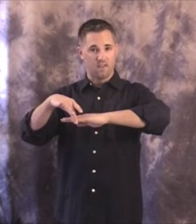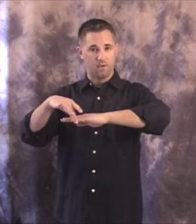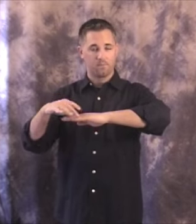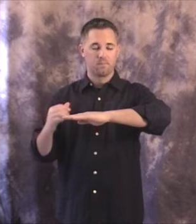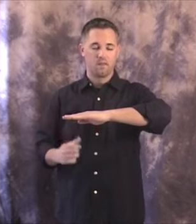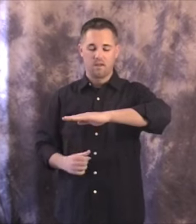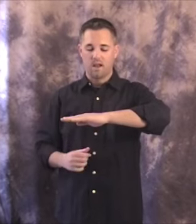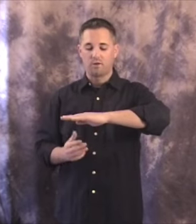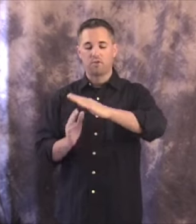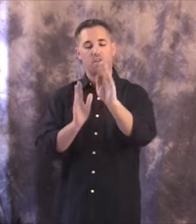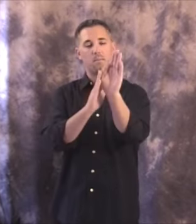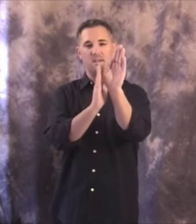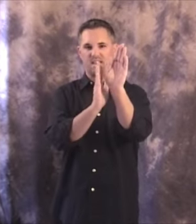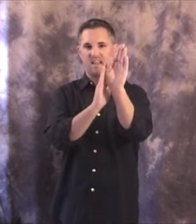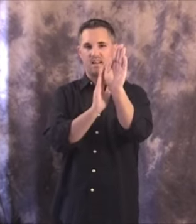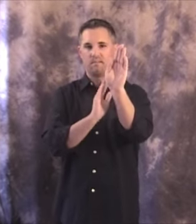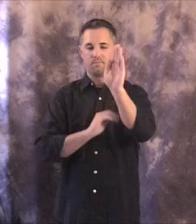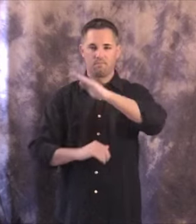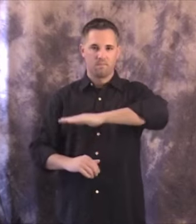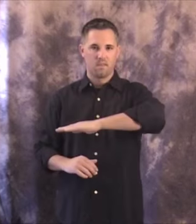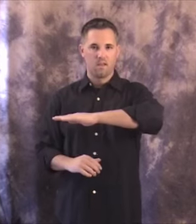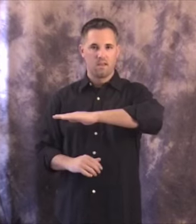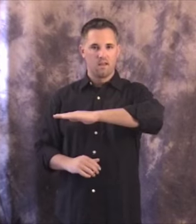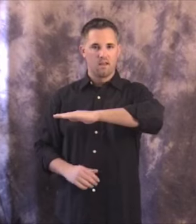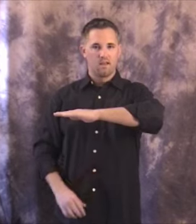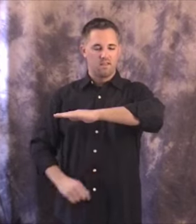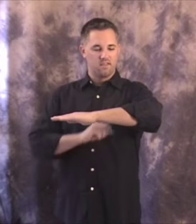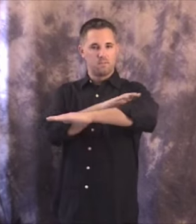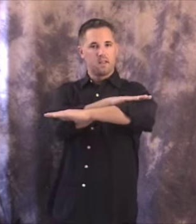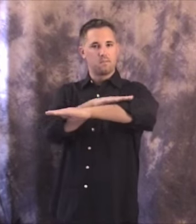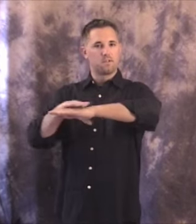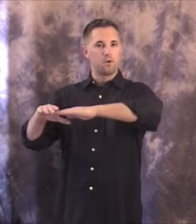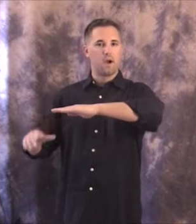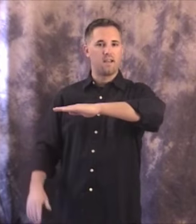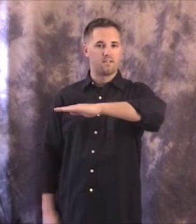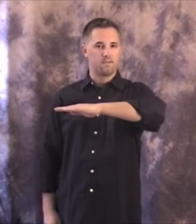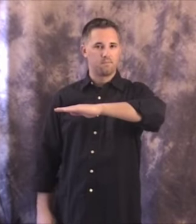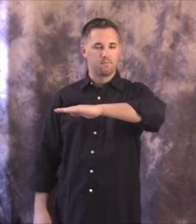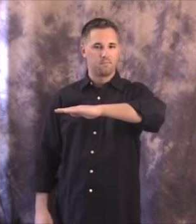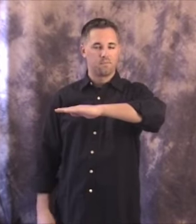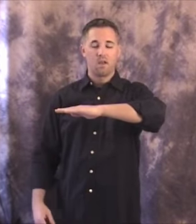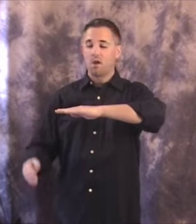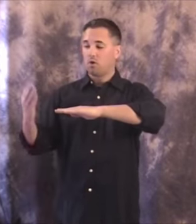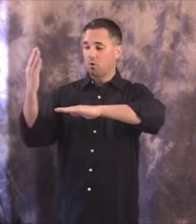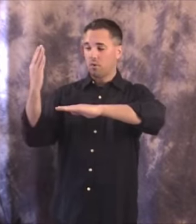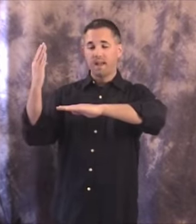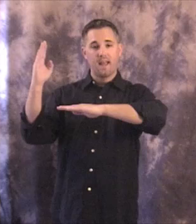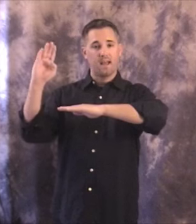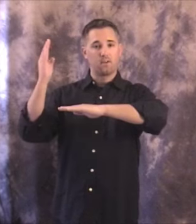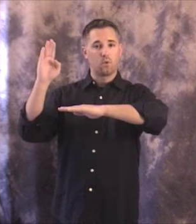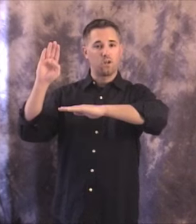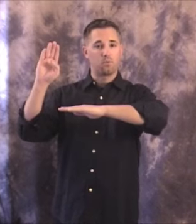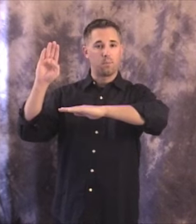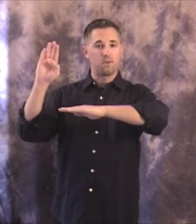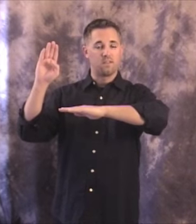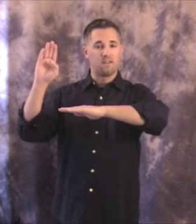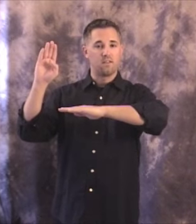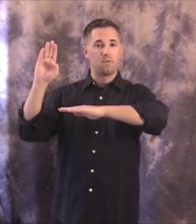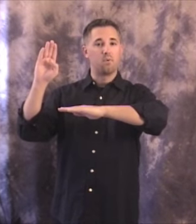together, and your thumb is in. This becomes the horizon. Your right hand is going to represent the movement